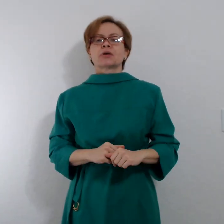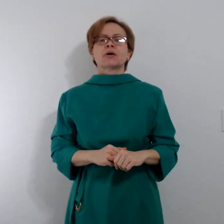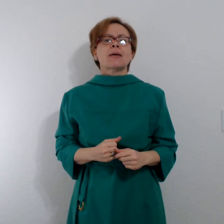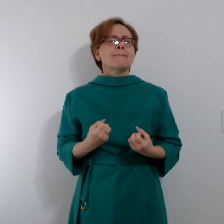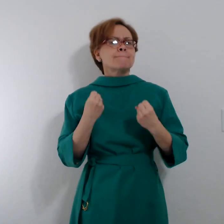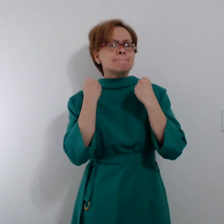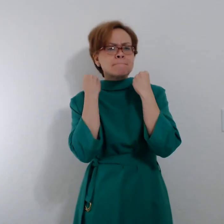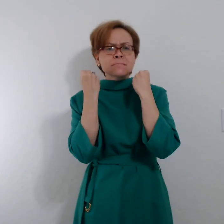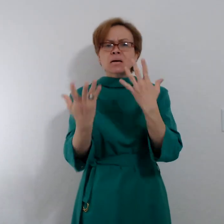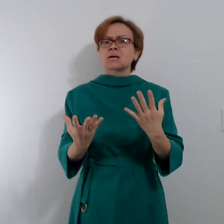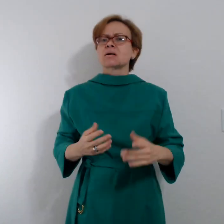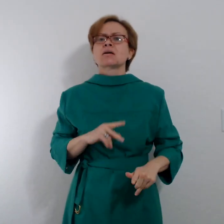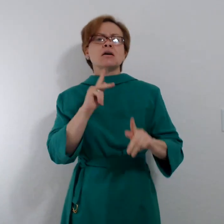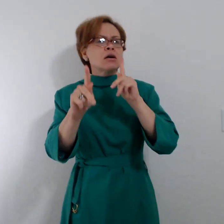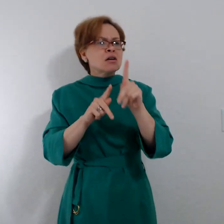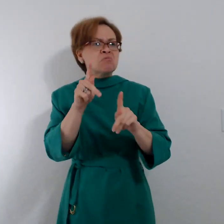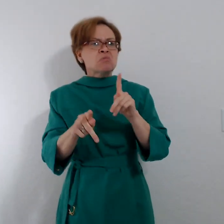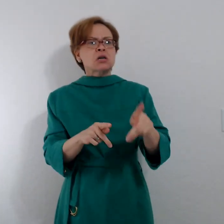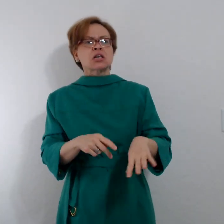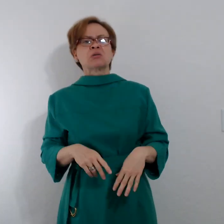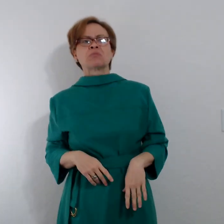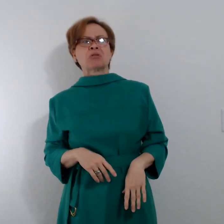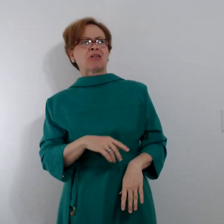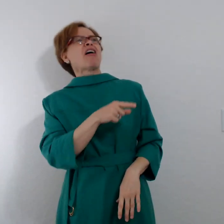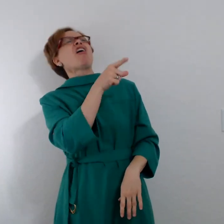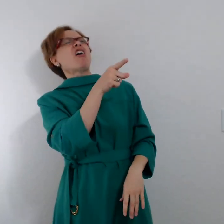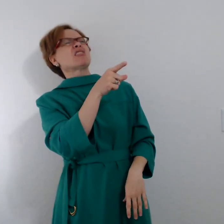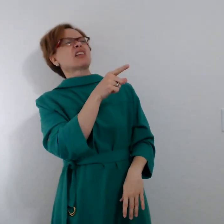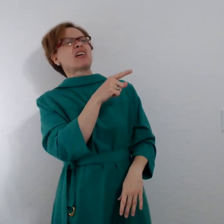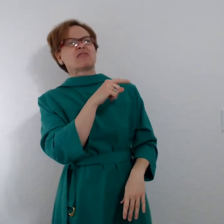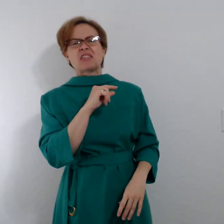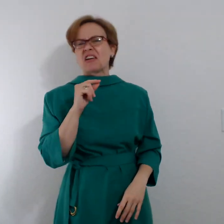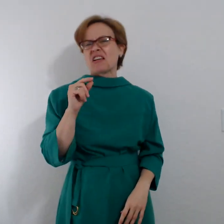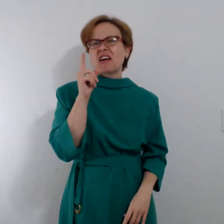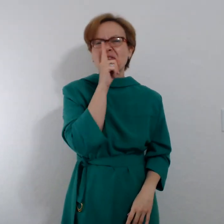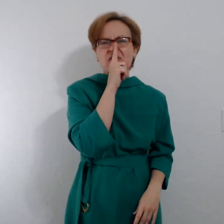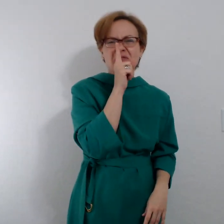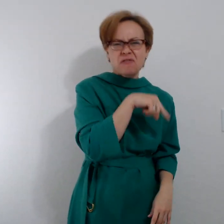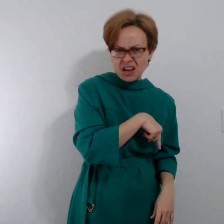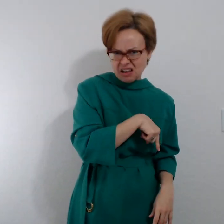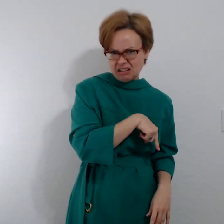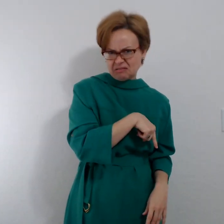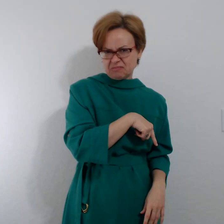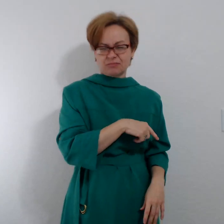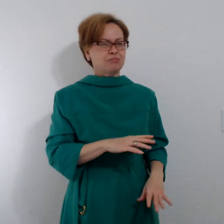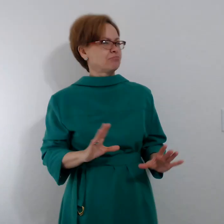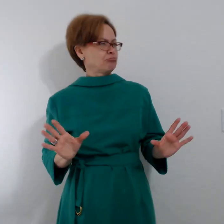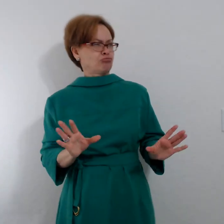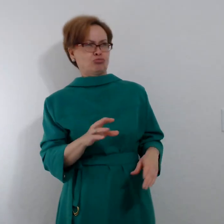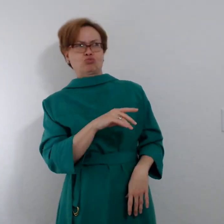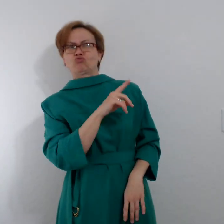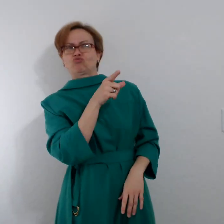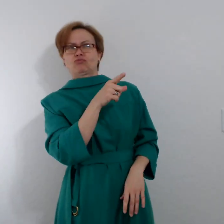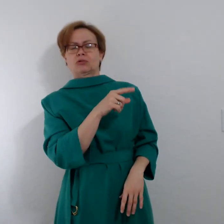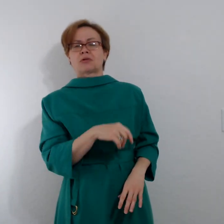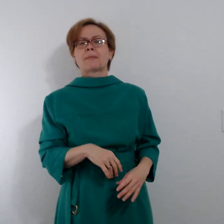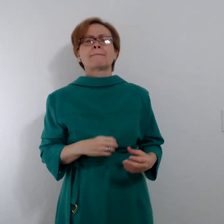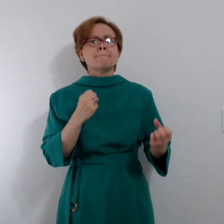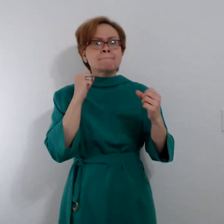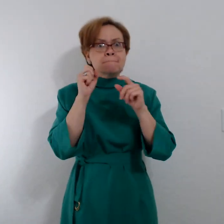skeptics, especially the press in London, that they started flying cheeseburgers on